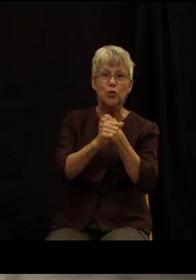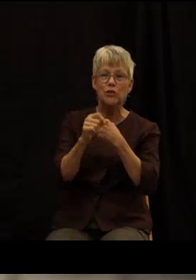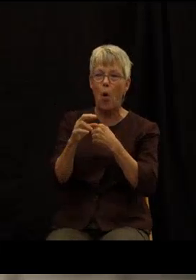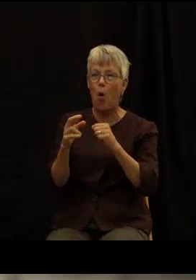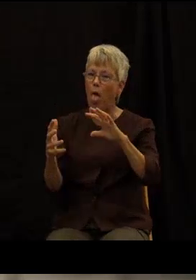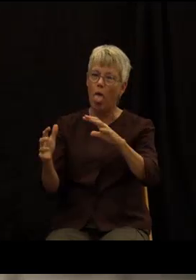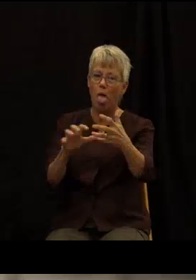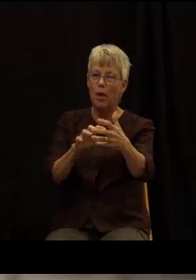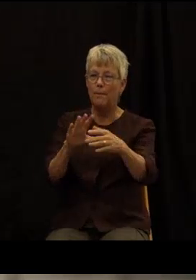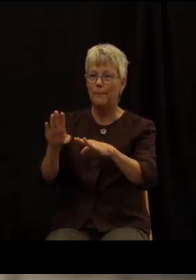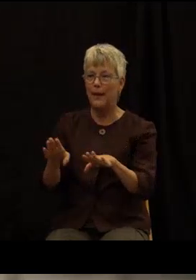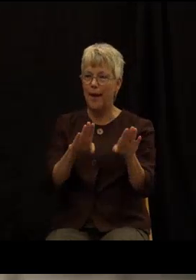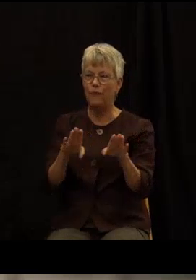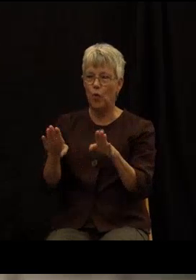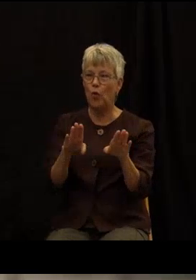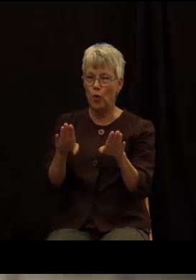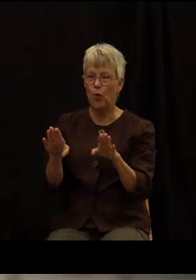behavior. So,